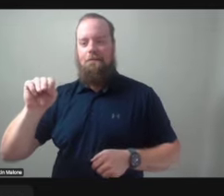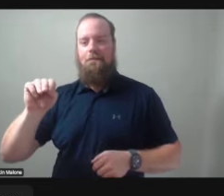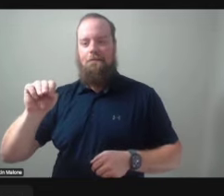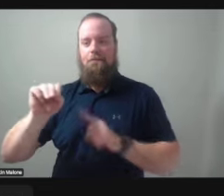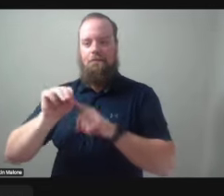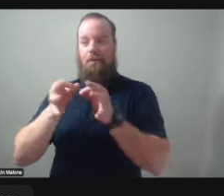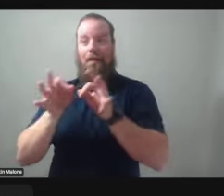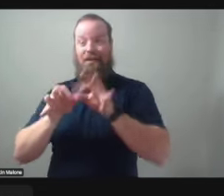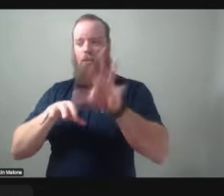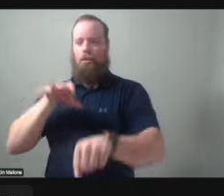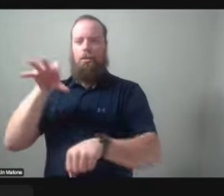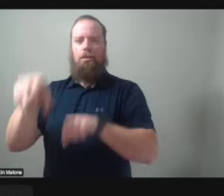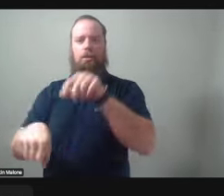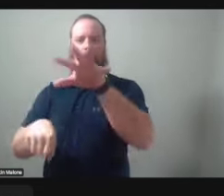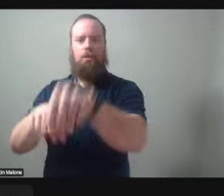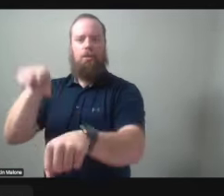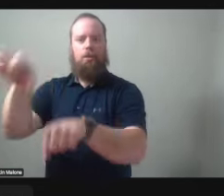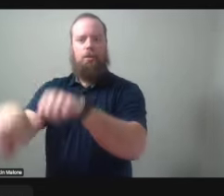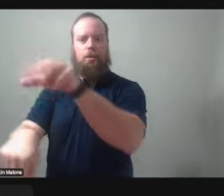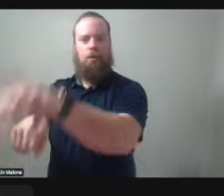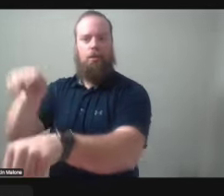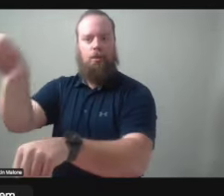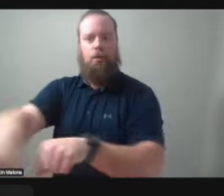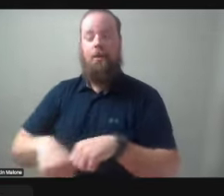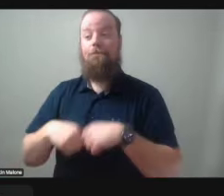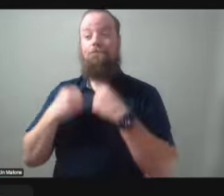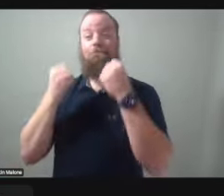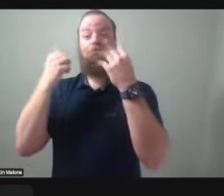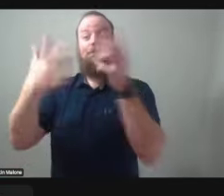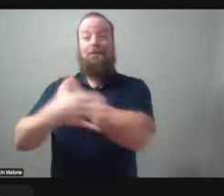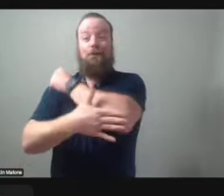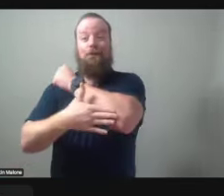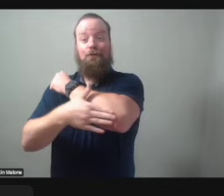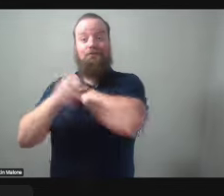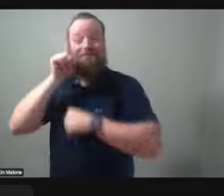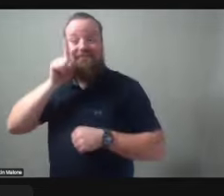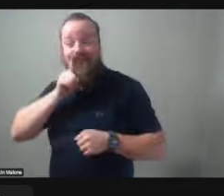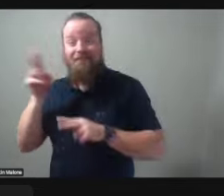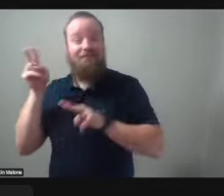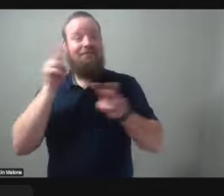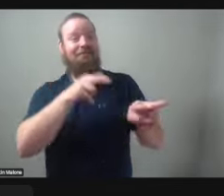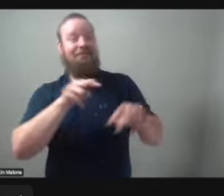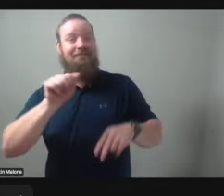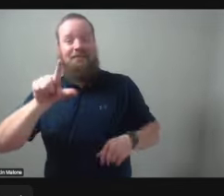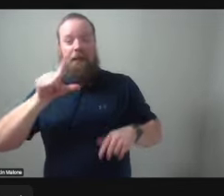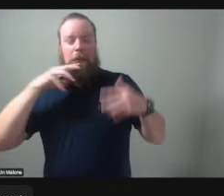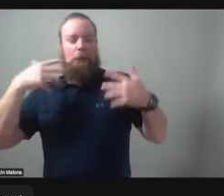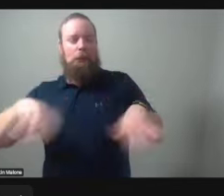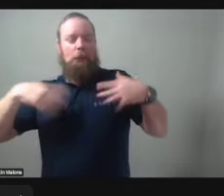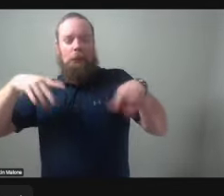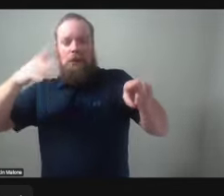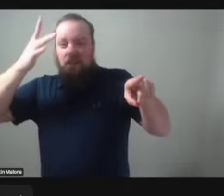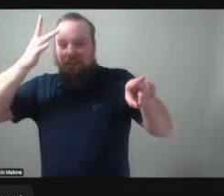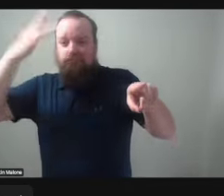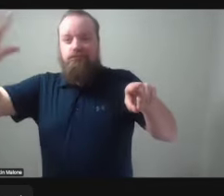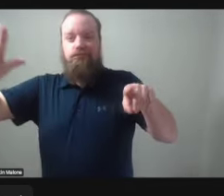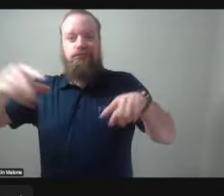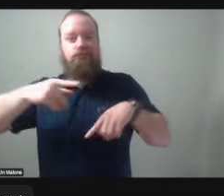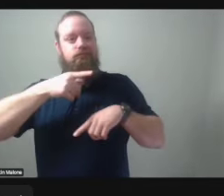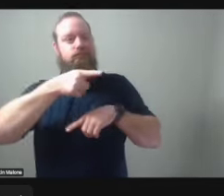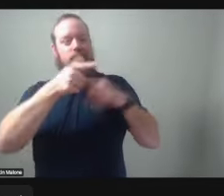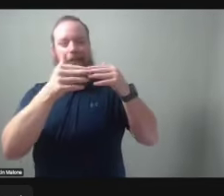a linguistic imperialism when it comes to signed languages across the country, where they have